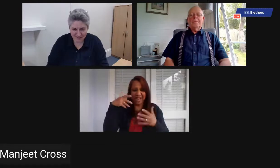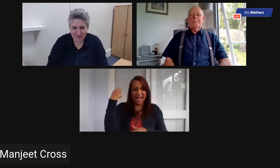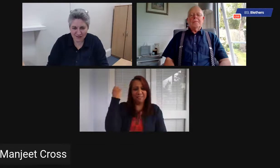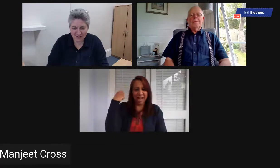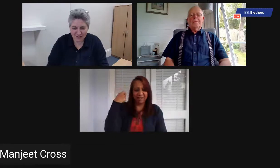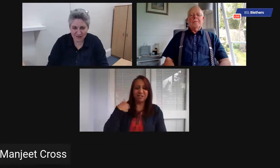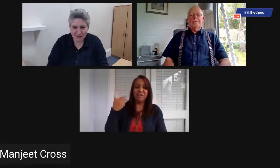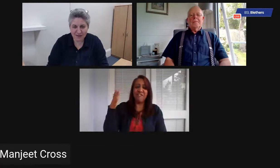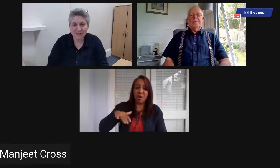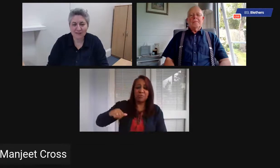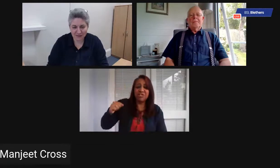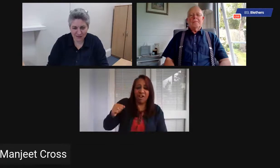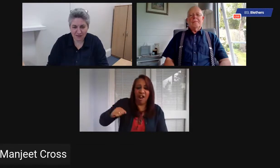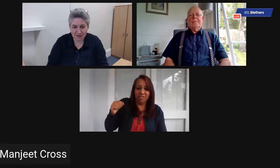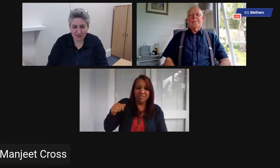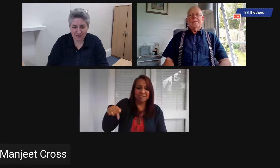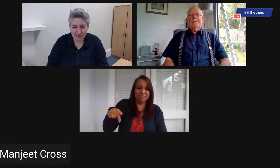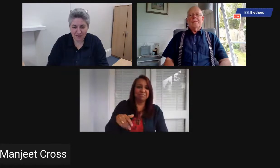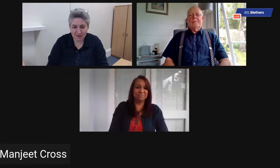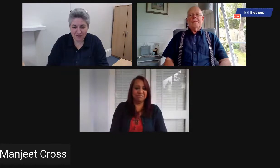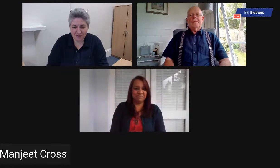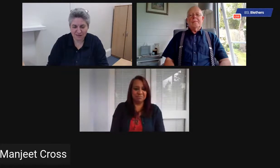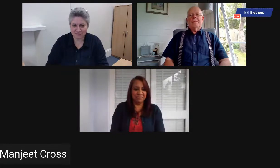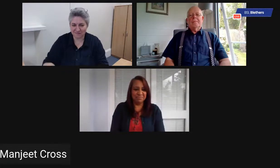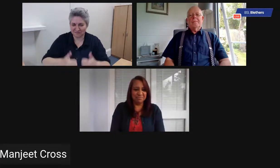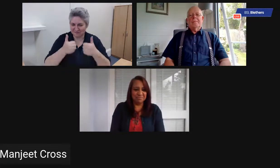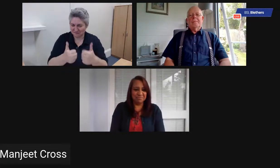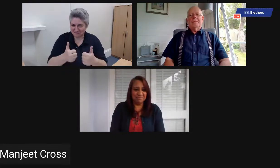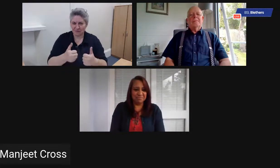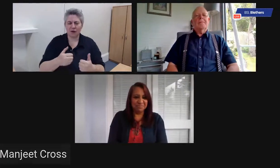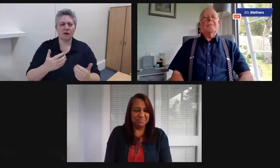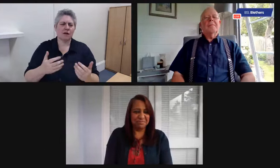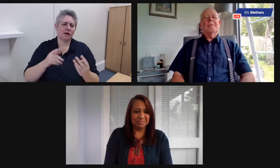Hi, my name's Manjeet Cross. That's my sign name. I'm from Scotland.